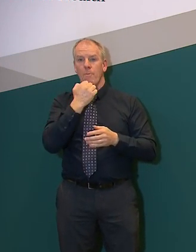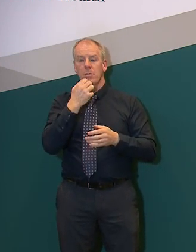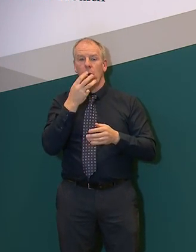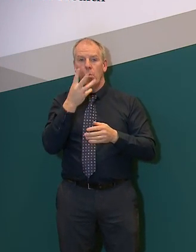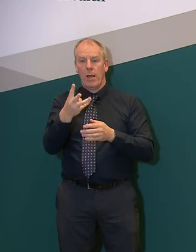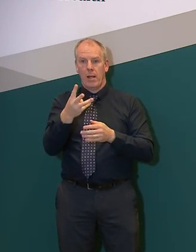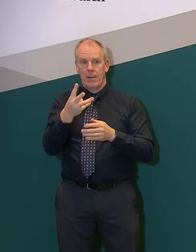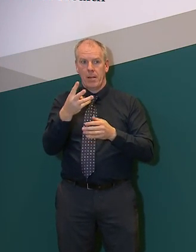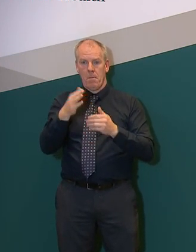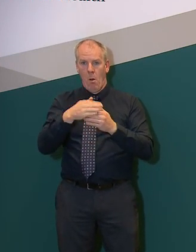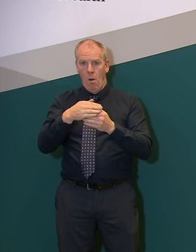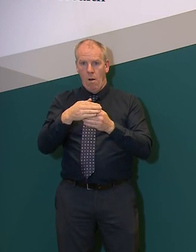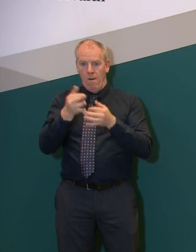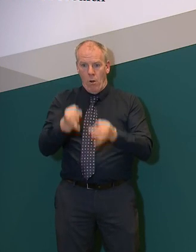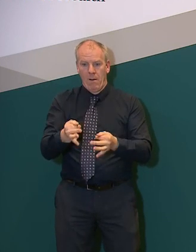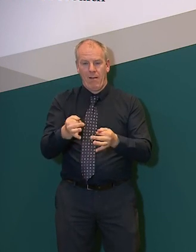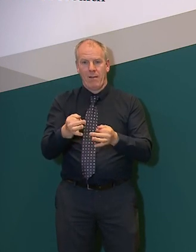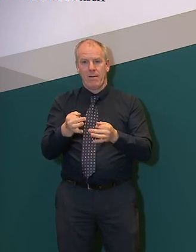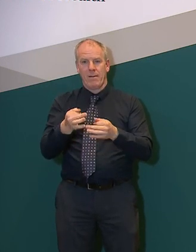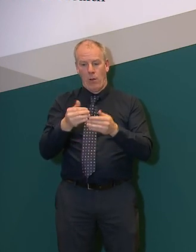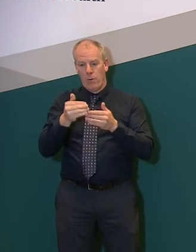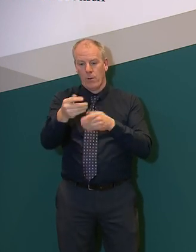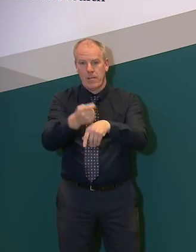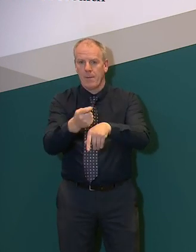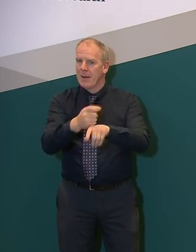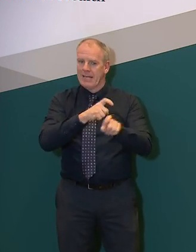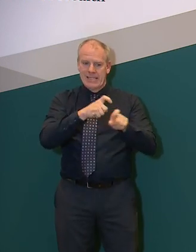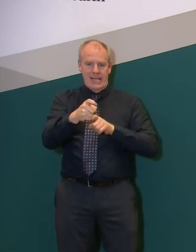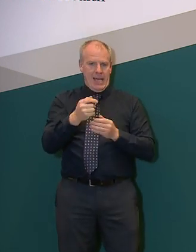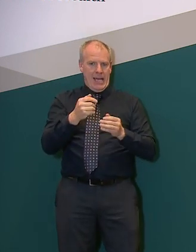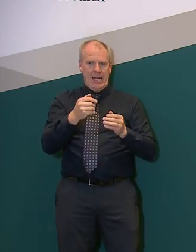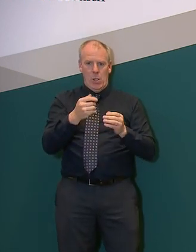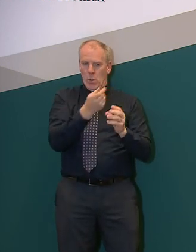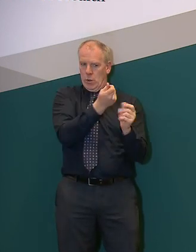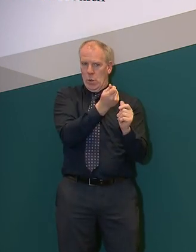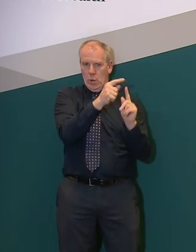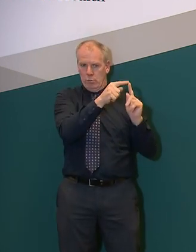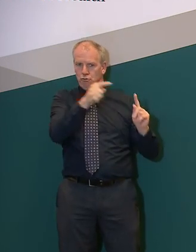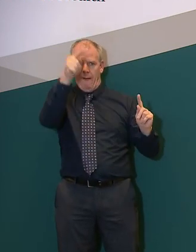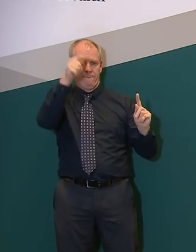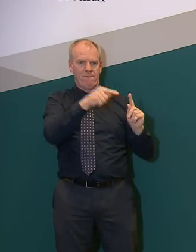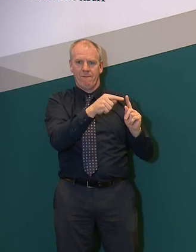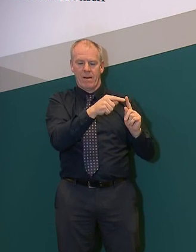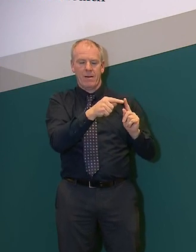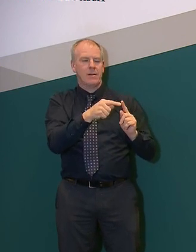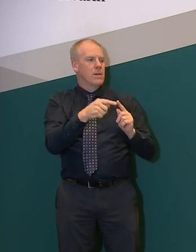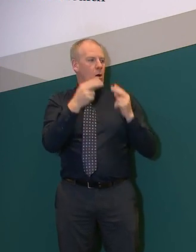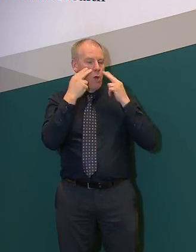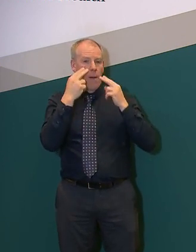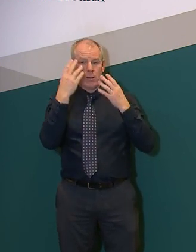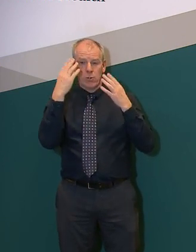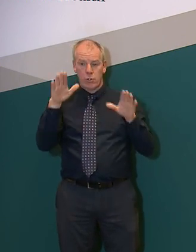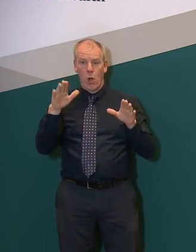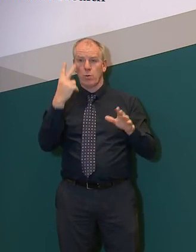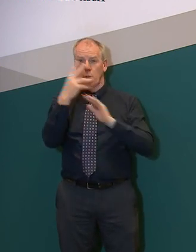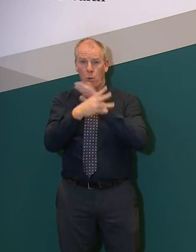over time. We're still on the very early stages of that graph. So what we can say is when the classic graph that's been shown now